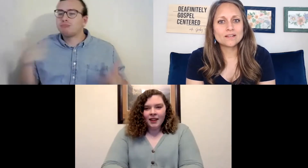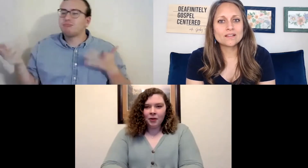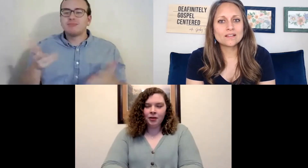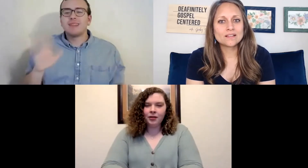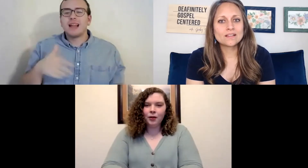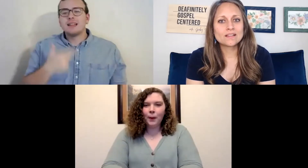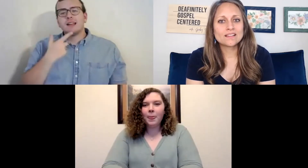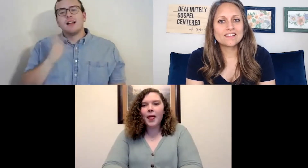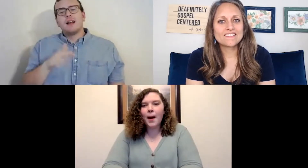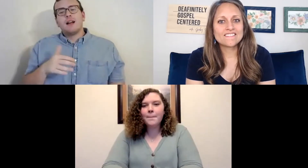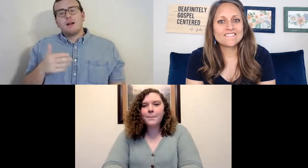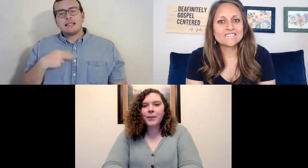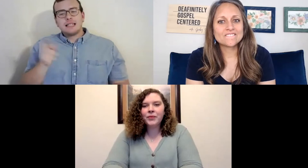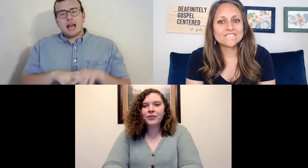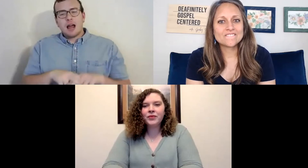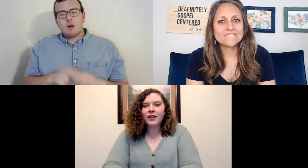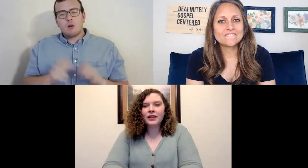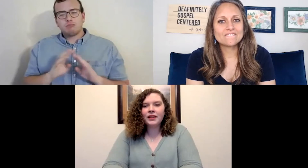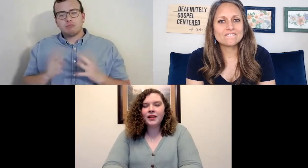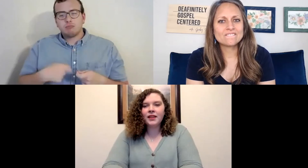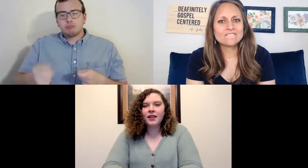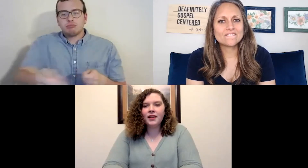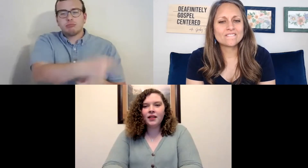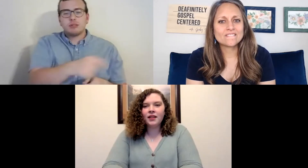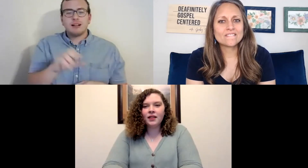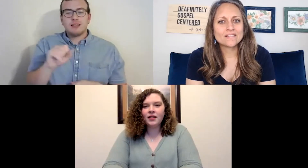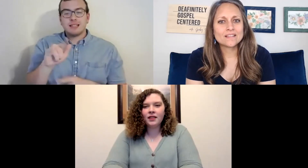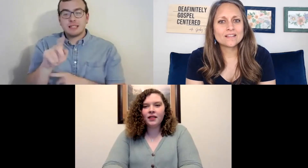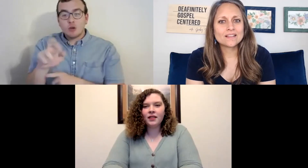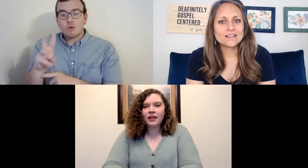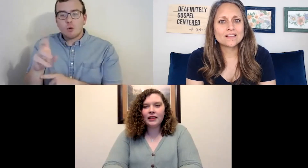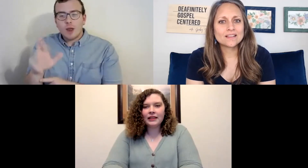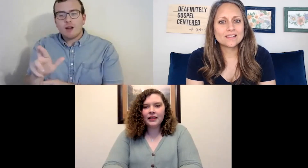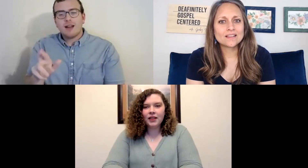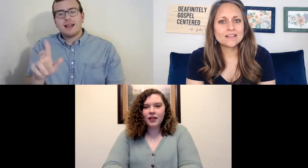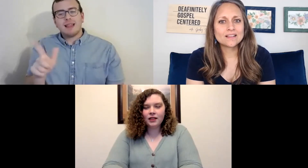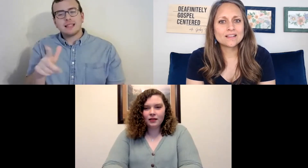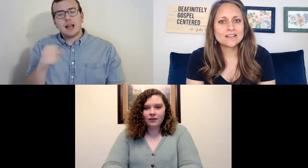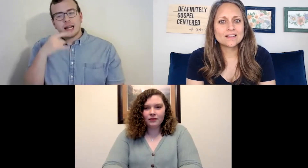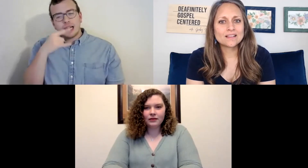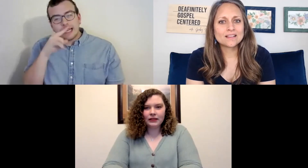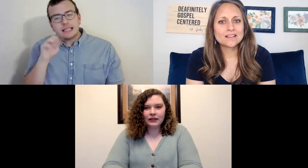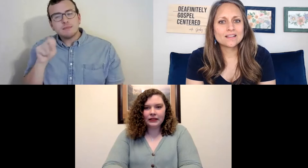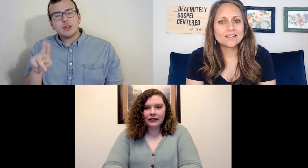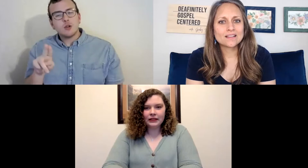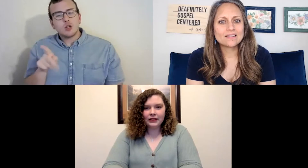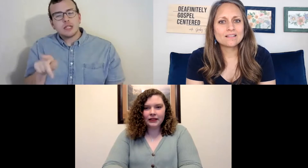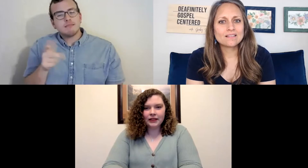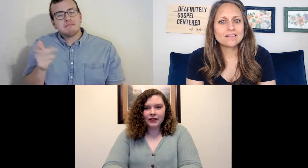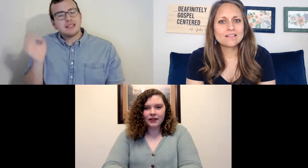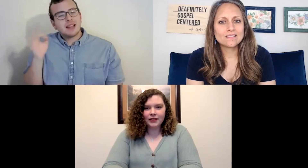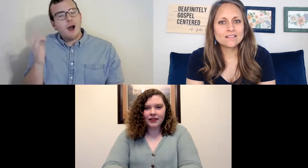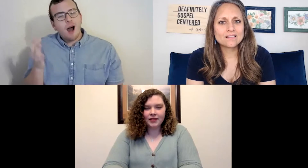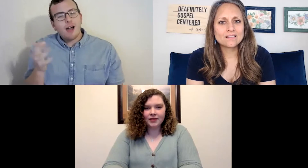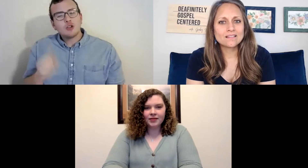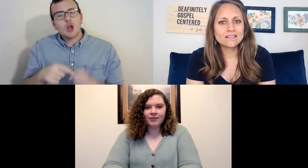sat down and we passed down like the silverware and everything, and there's like the kids menu and everything, and she was